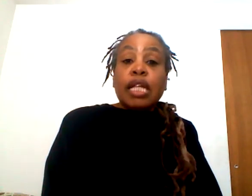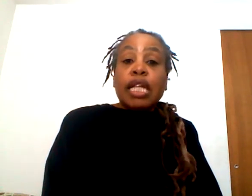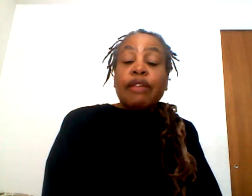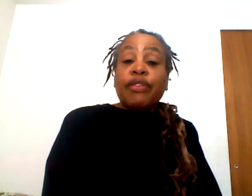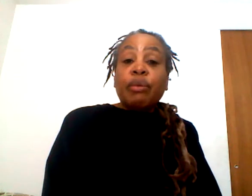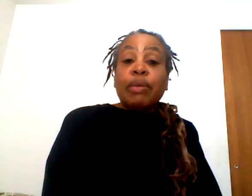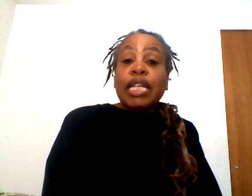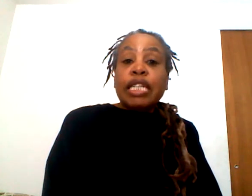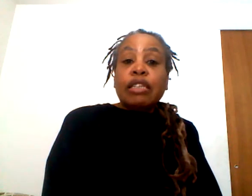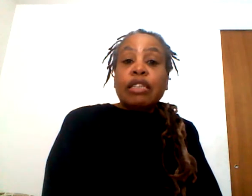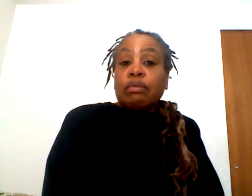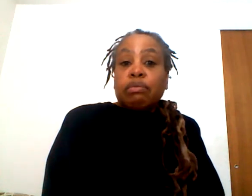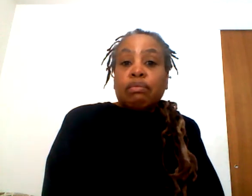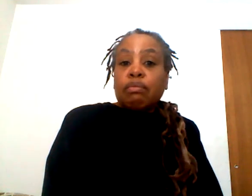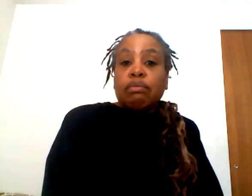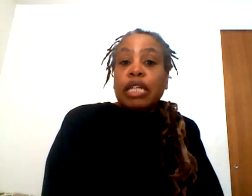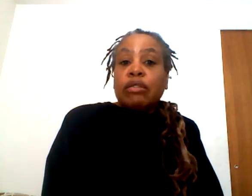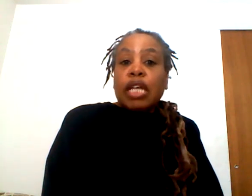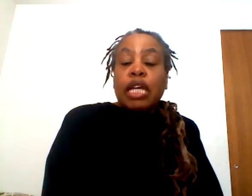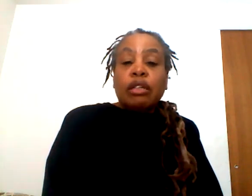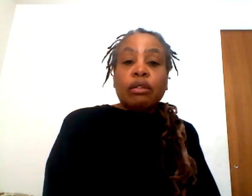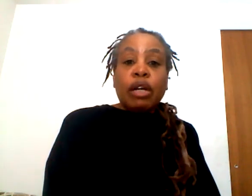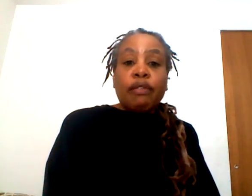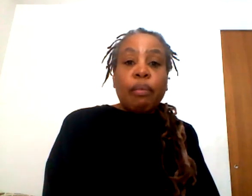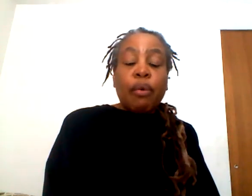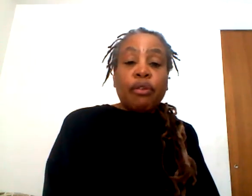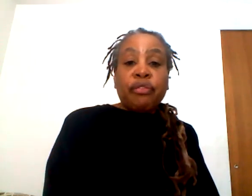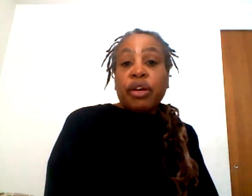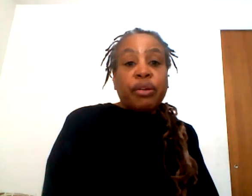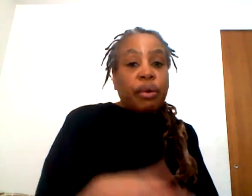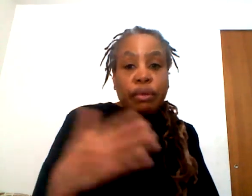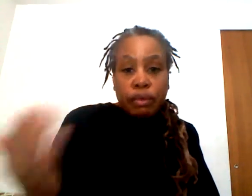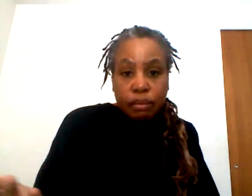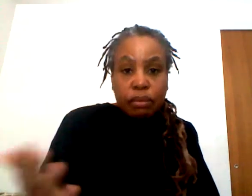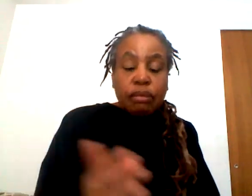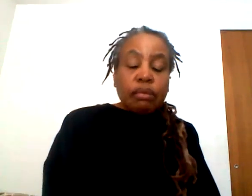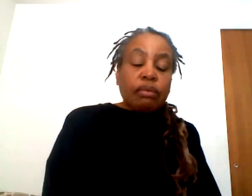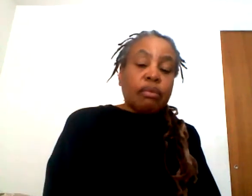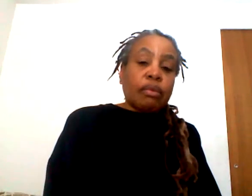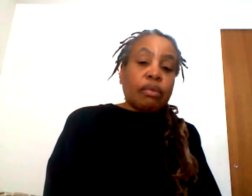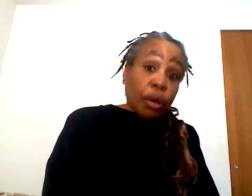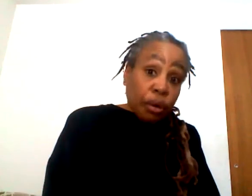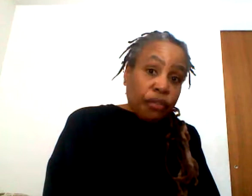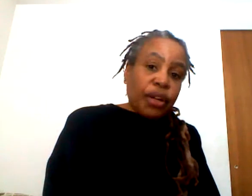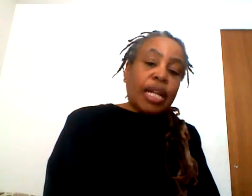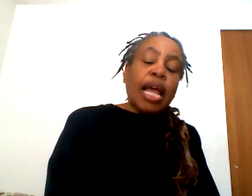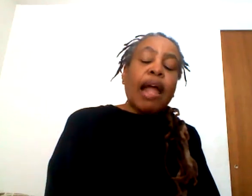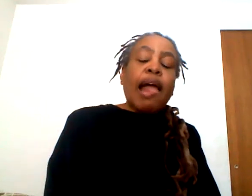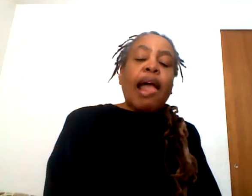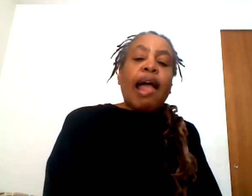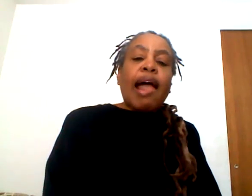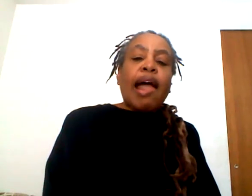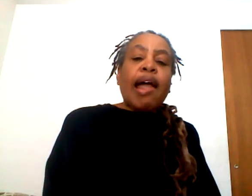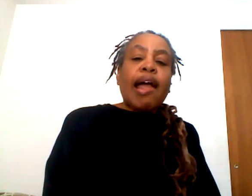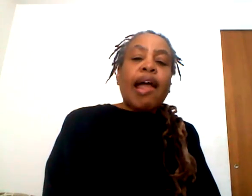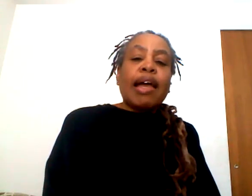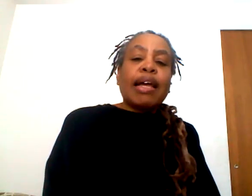if you bleed, let's say you have a boyfriend or a girlfriend, and